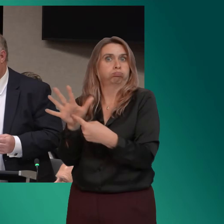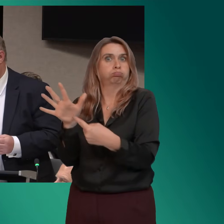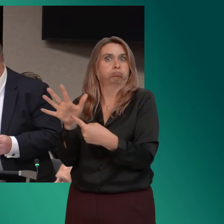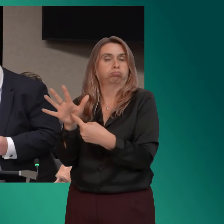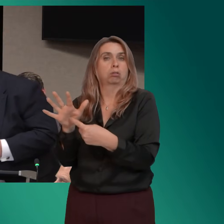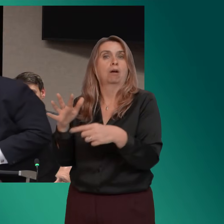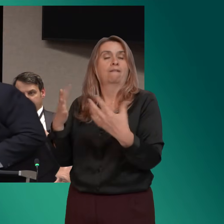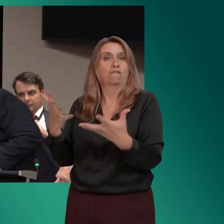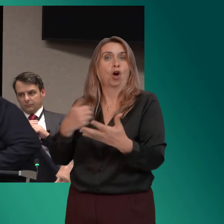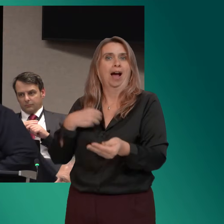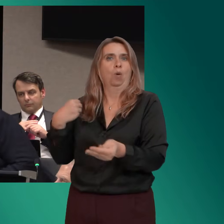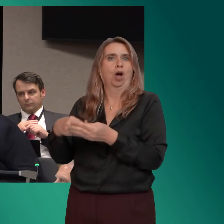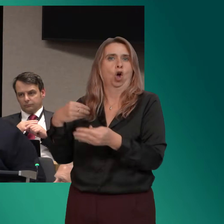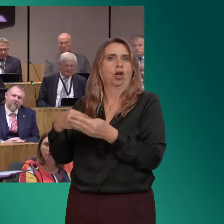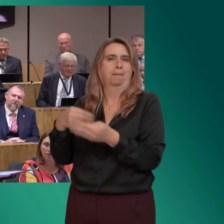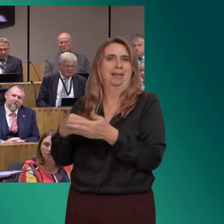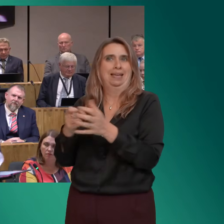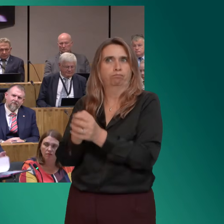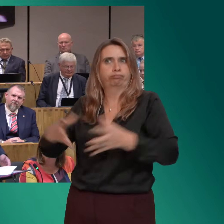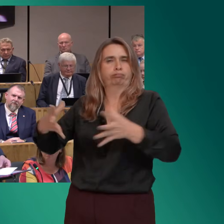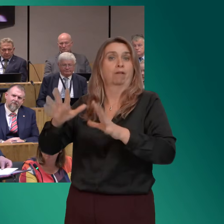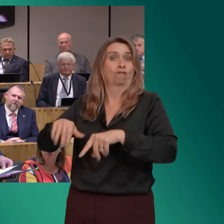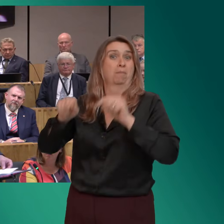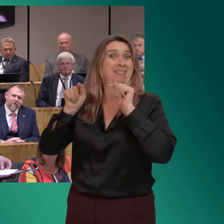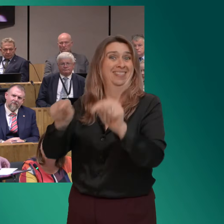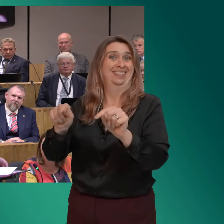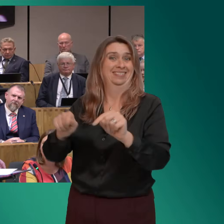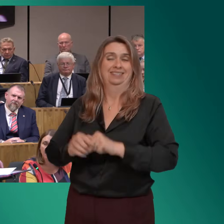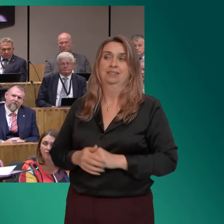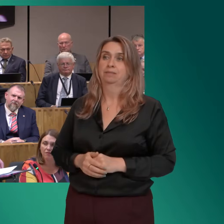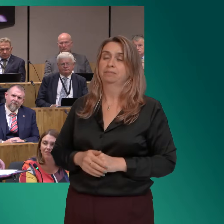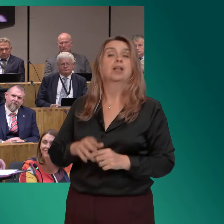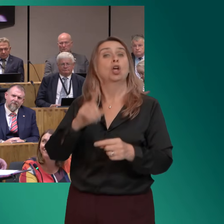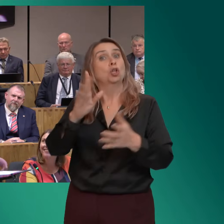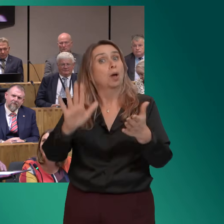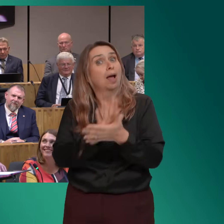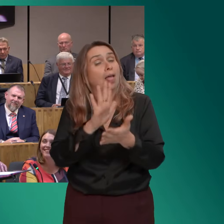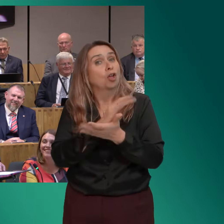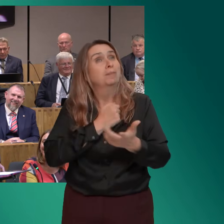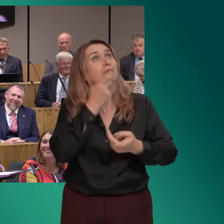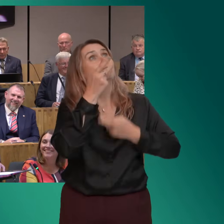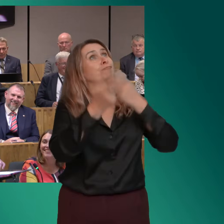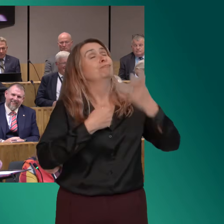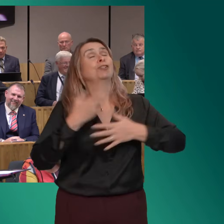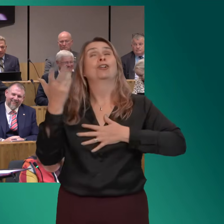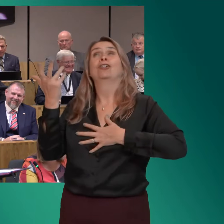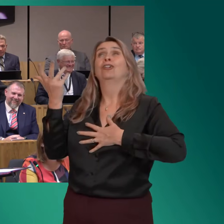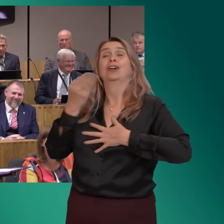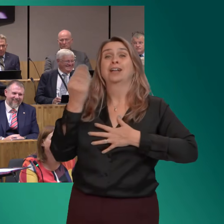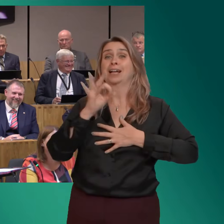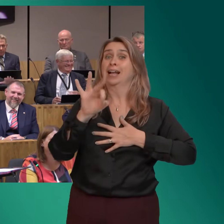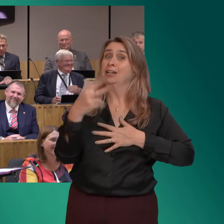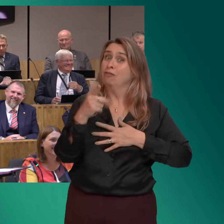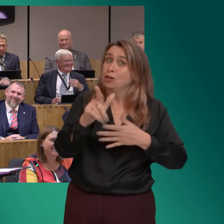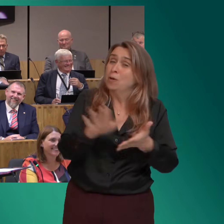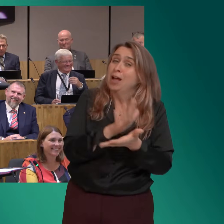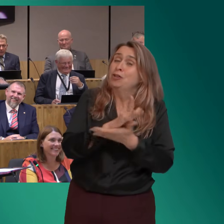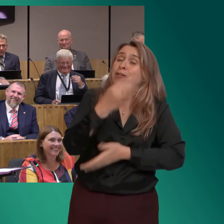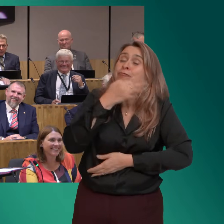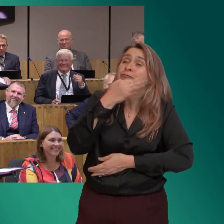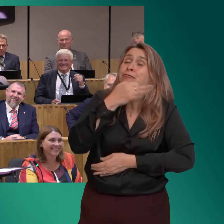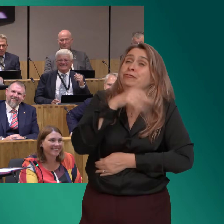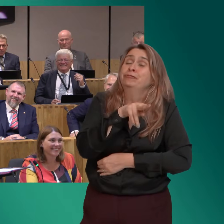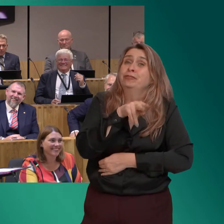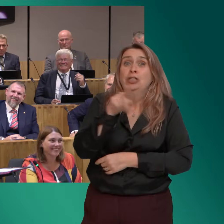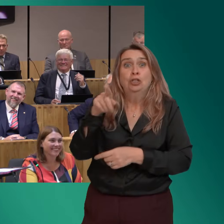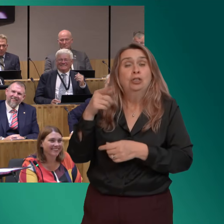advanced economy. I'm glad the member enjoyed my singing in 1983. Had the cameras been